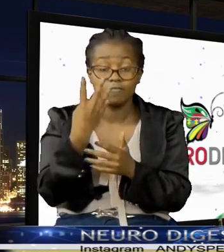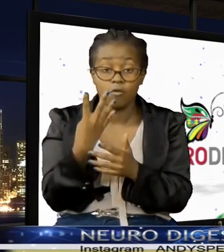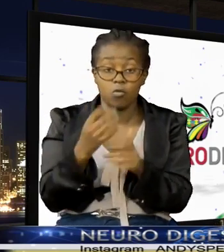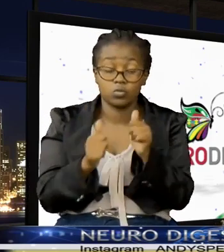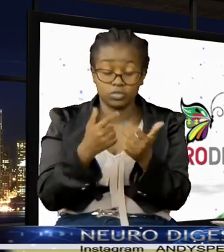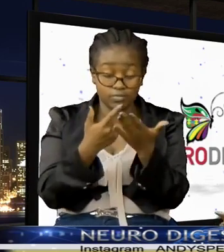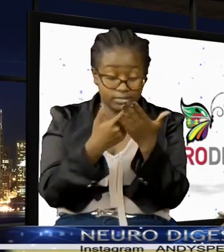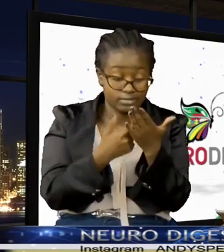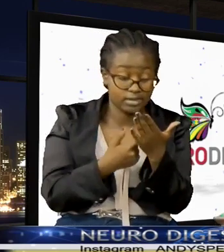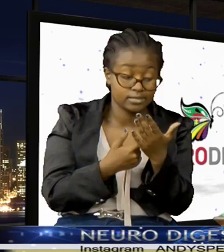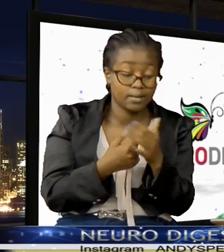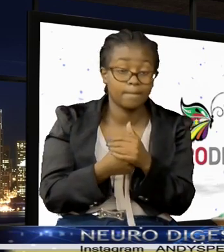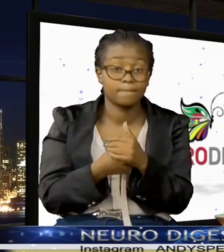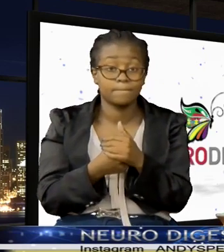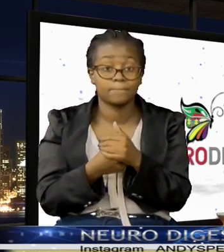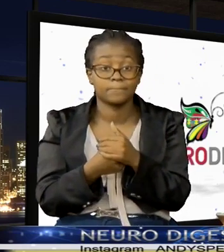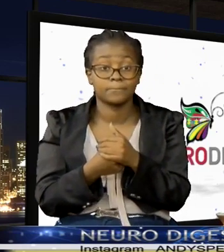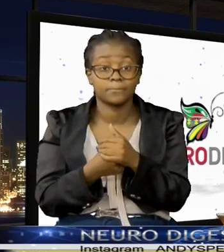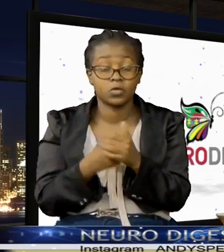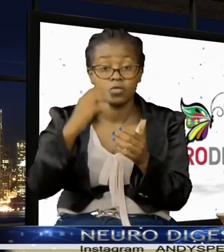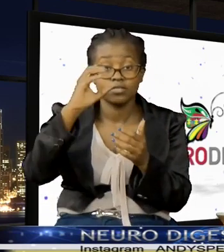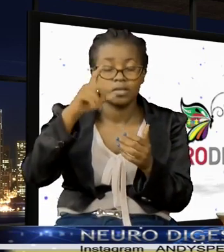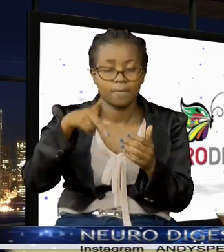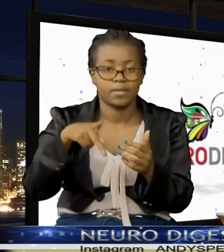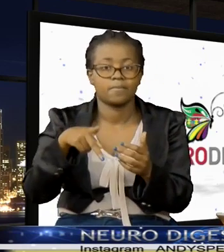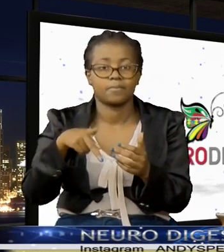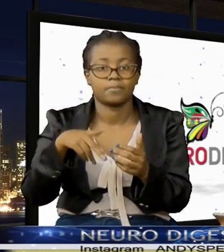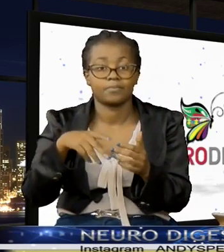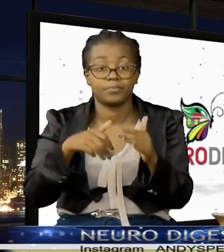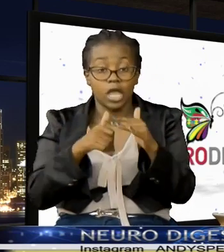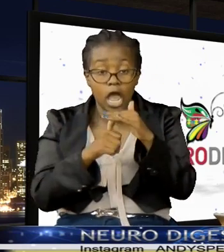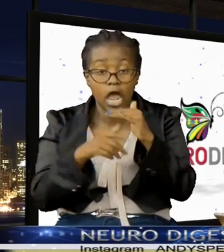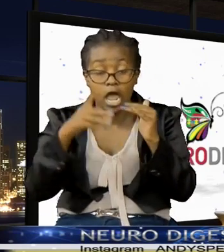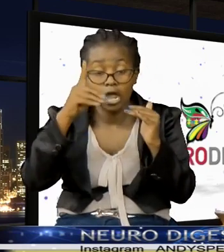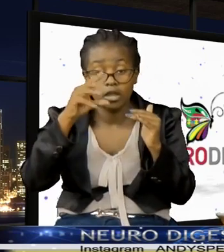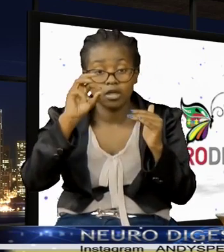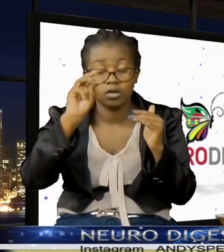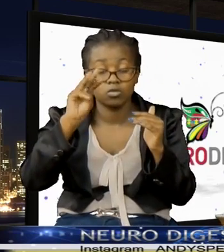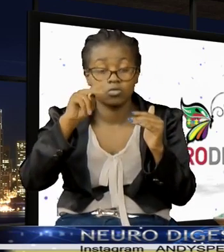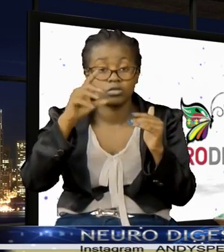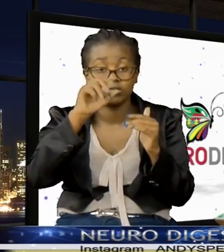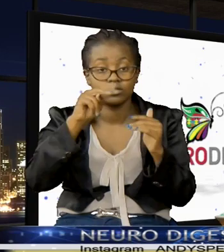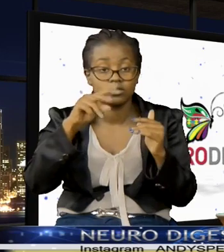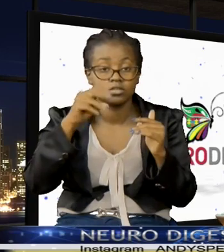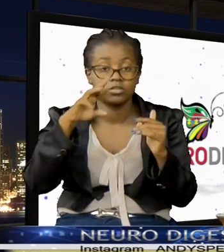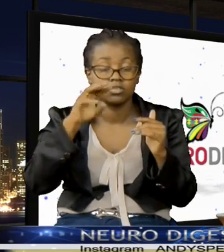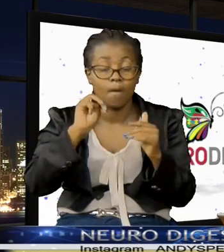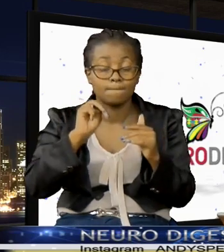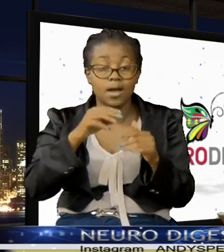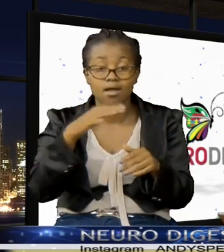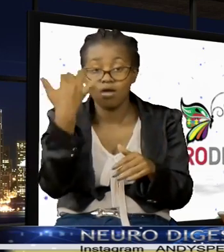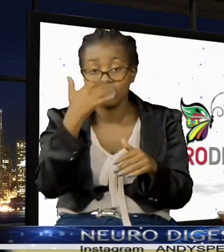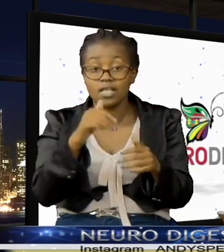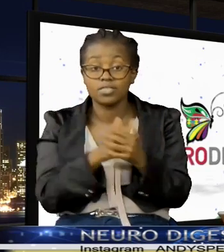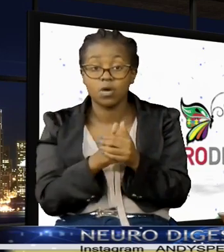we have discussed, I will touch on cerebral palsy, Down syndrome, and autism, because those are the ones that